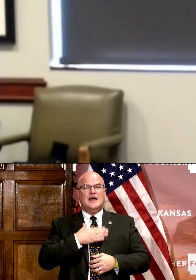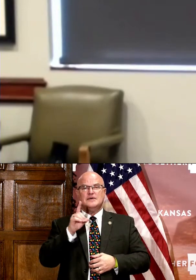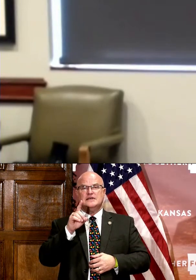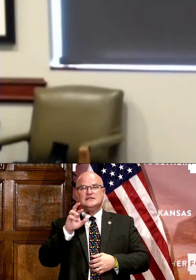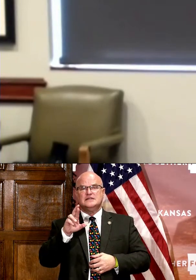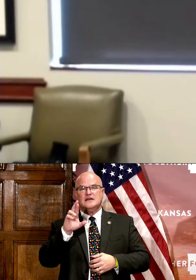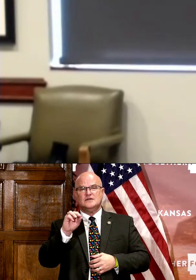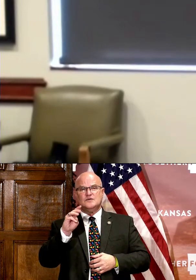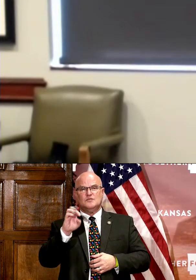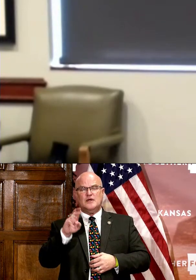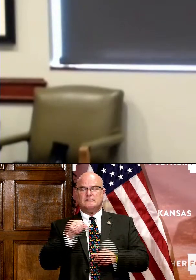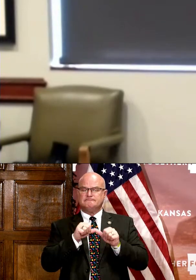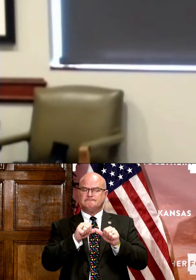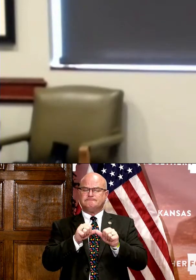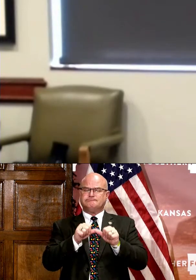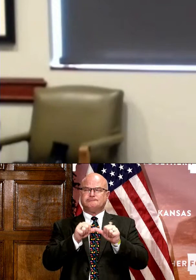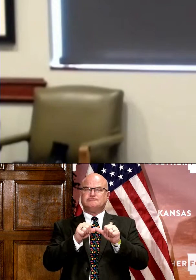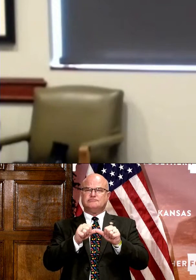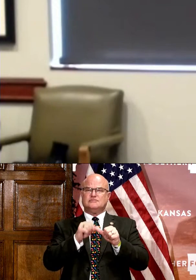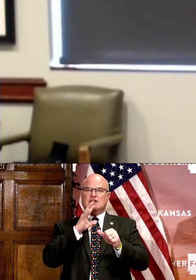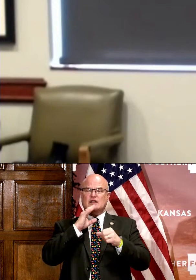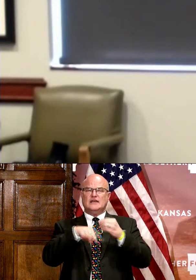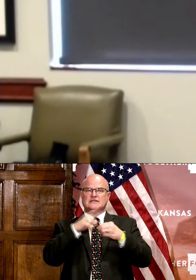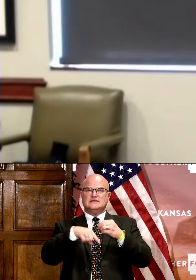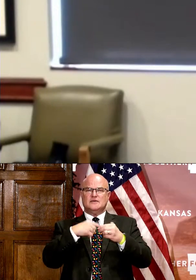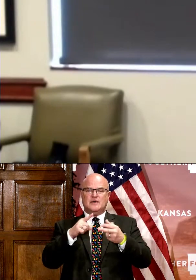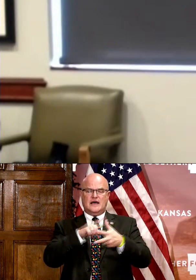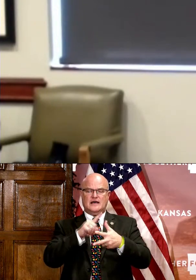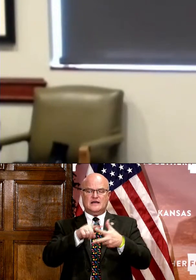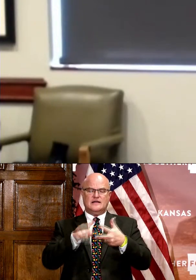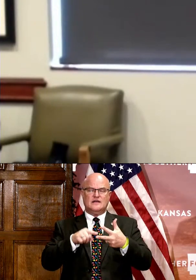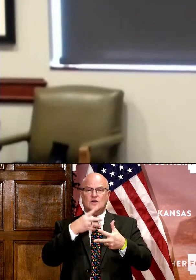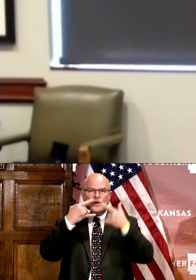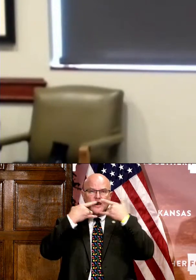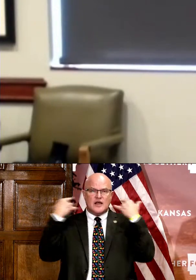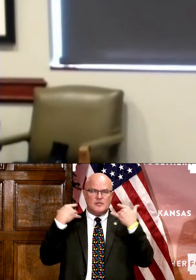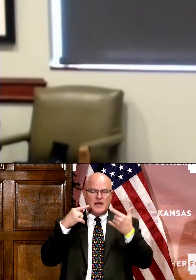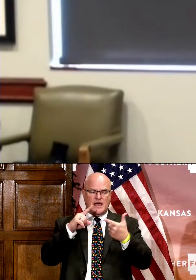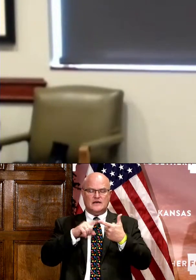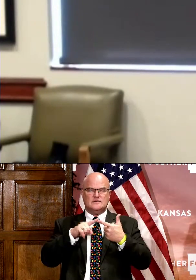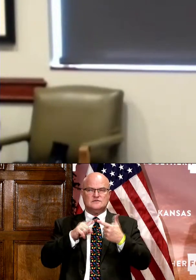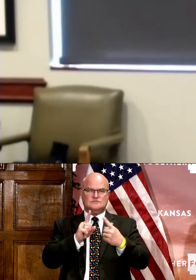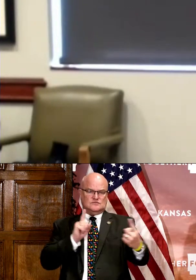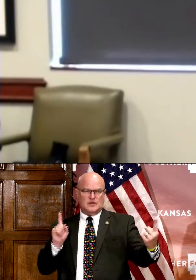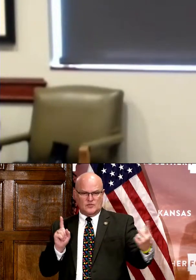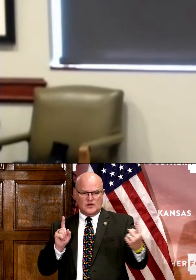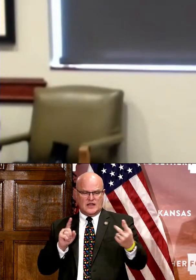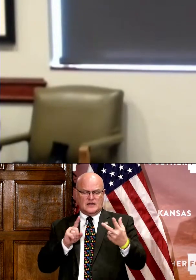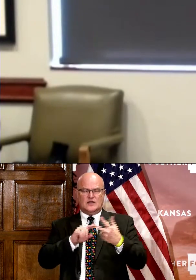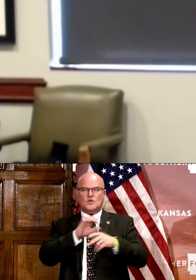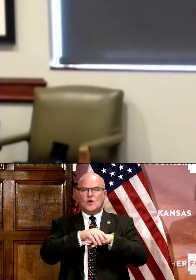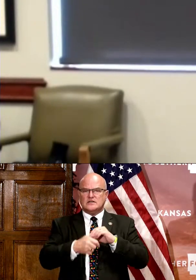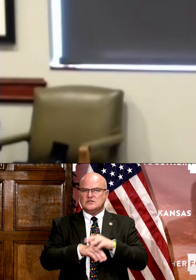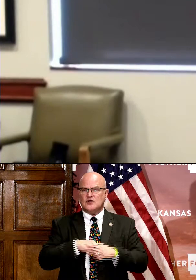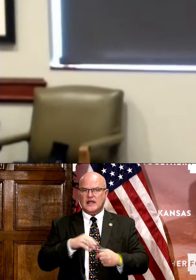Romero consistently talks about wearing a mask, watching your distance, washing your